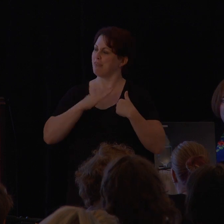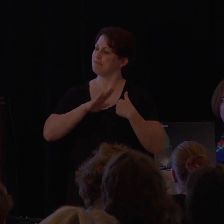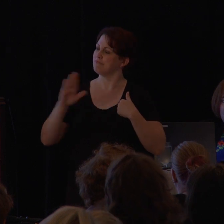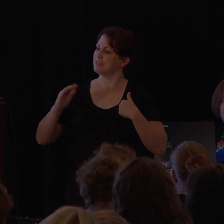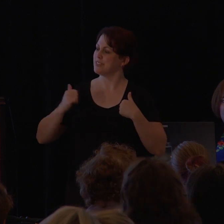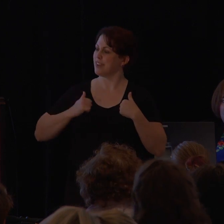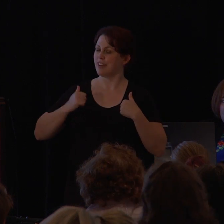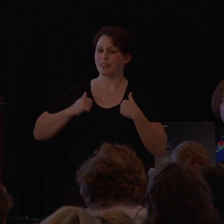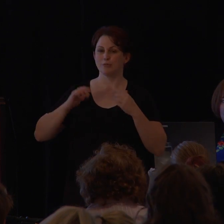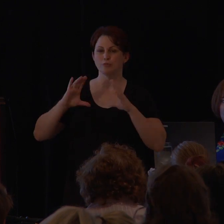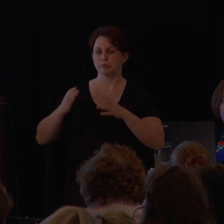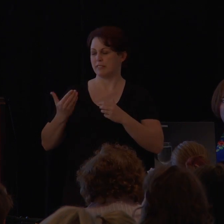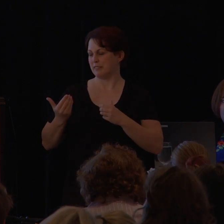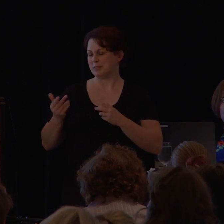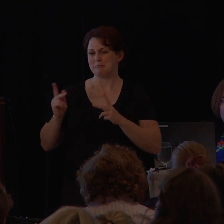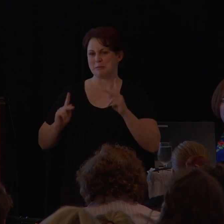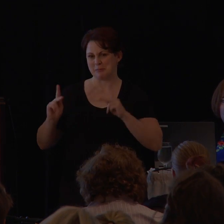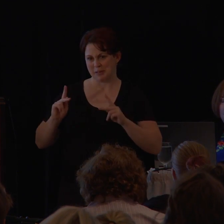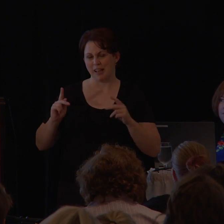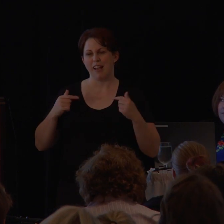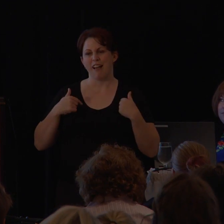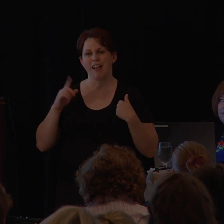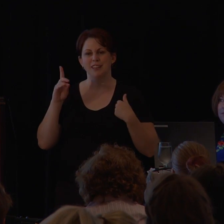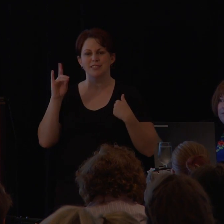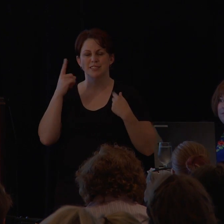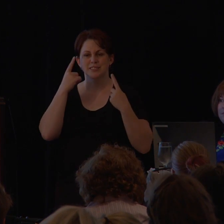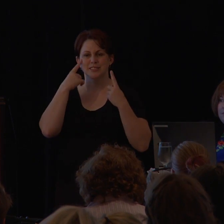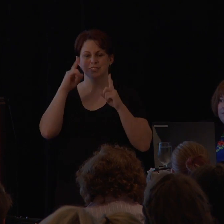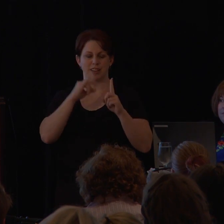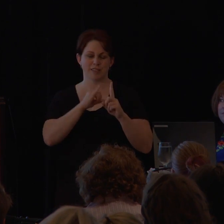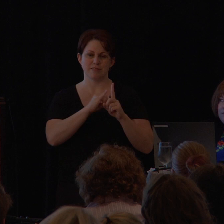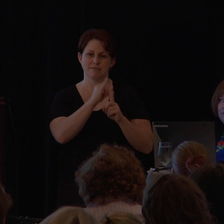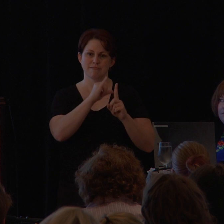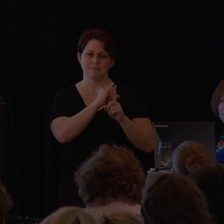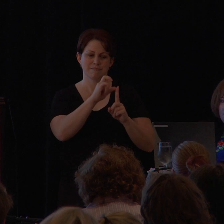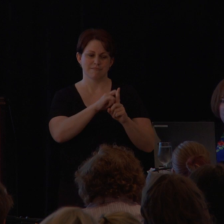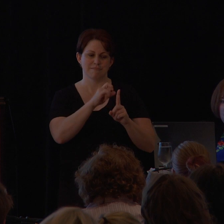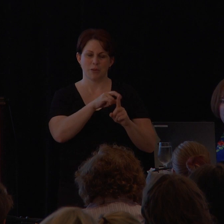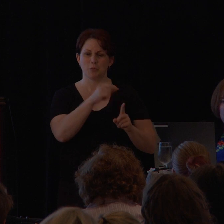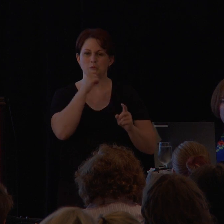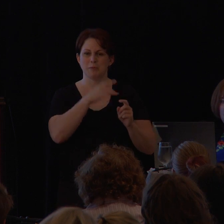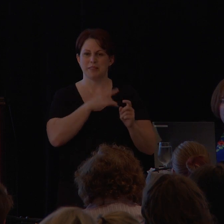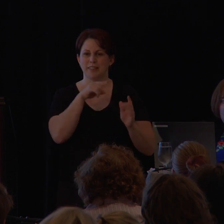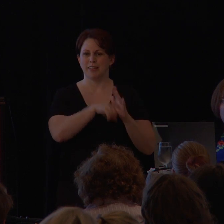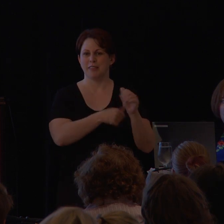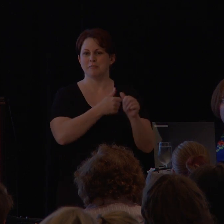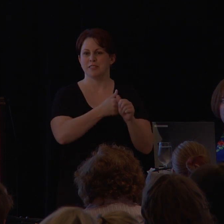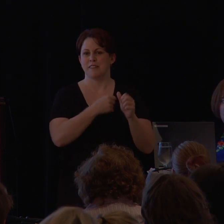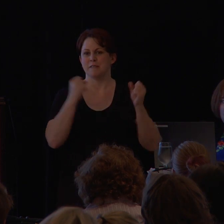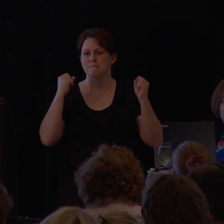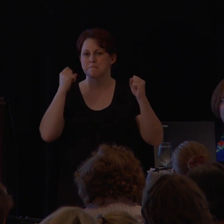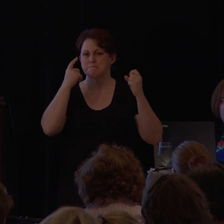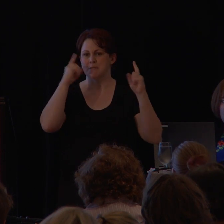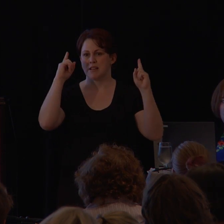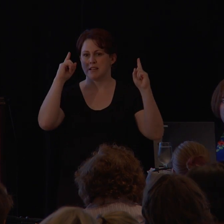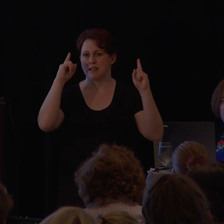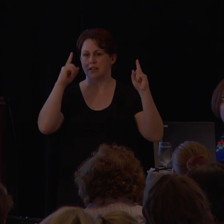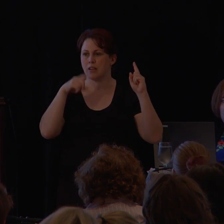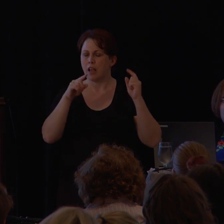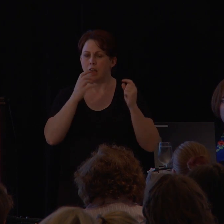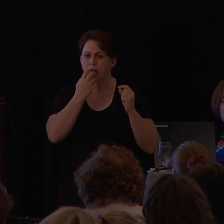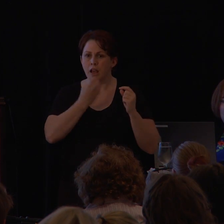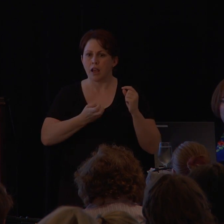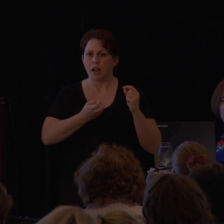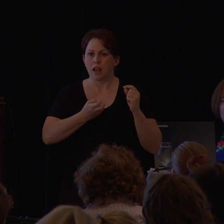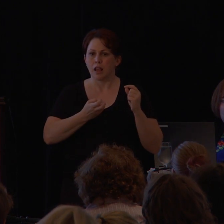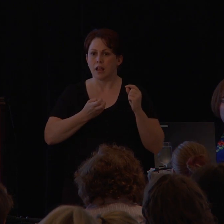group of 15 people for successfully convincing those 3 young women to commit suicide. And